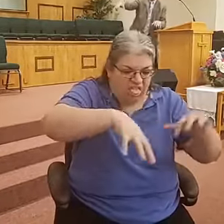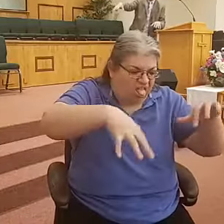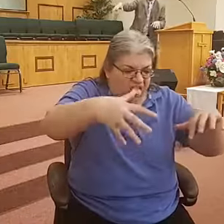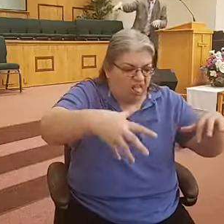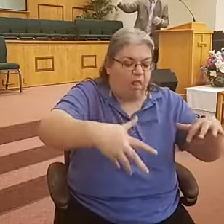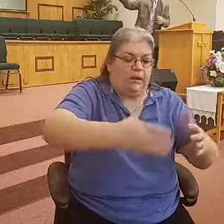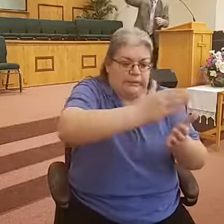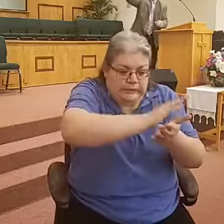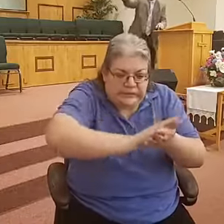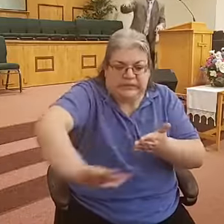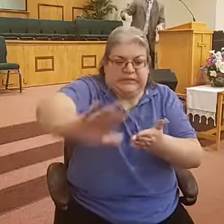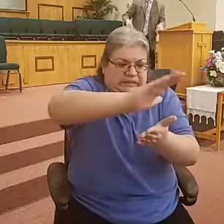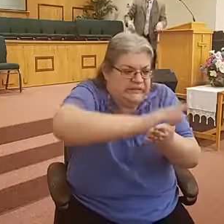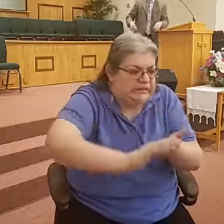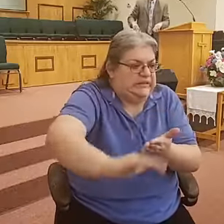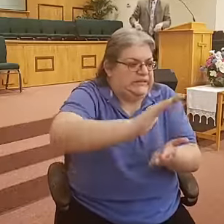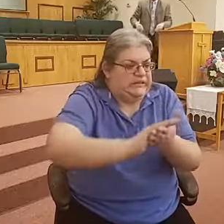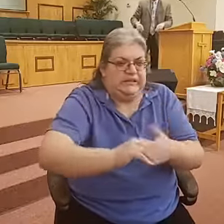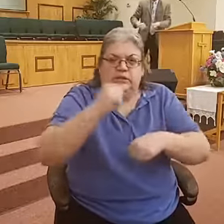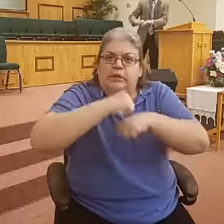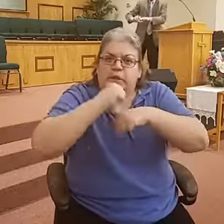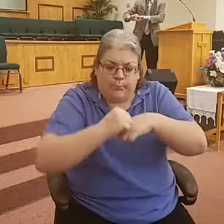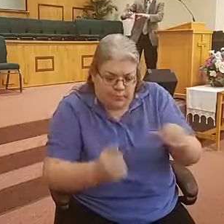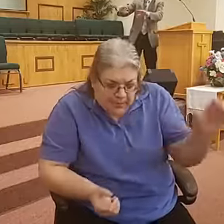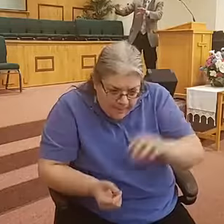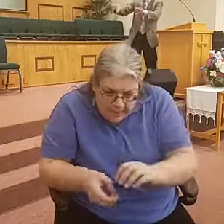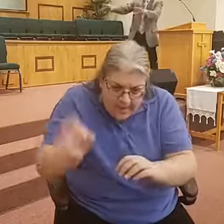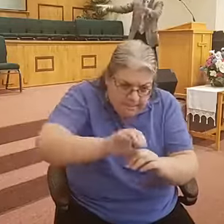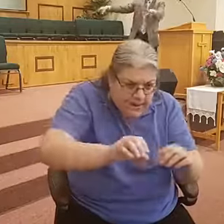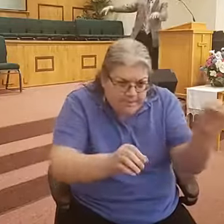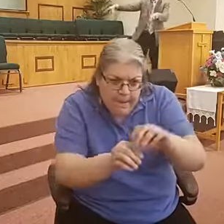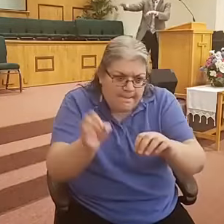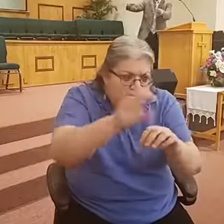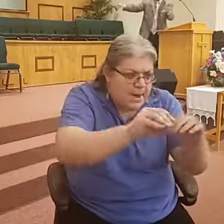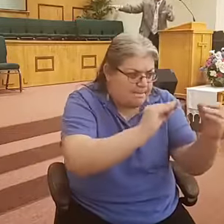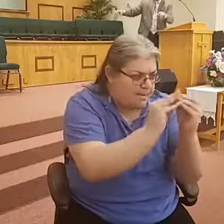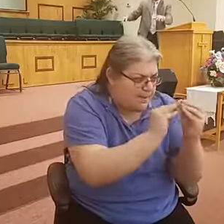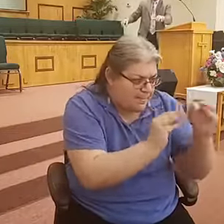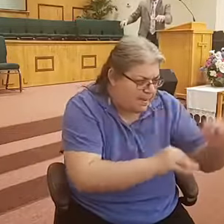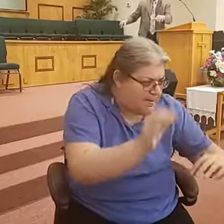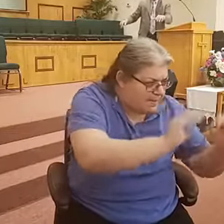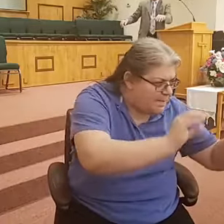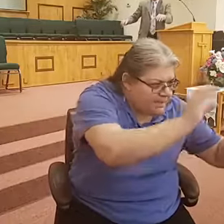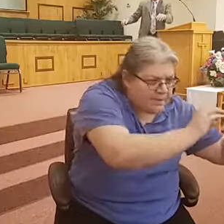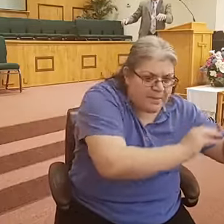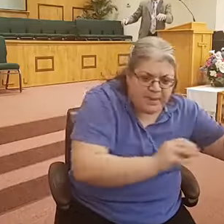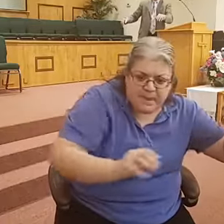Brick by brick, stone by stone. Cleans out the waste.